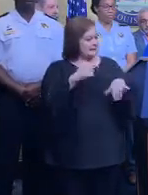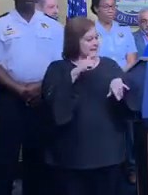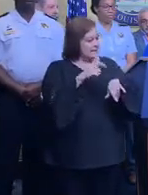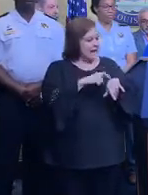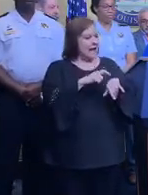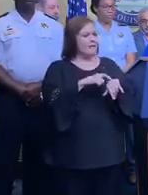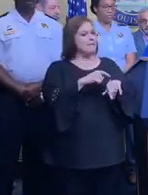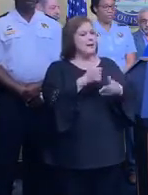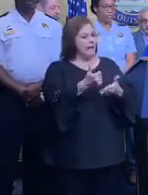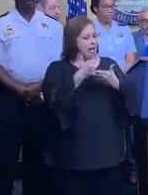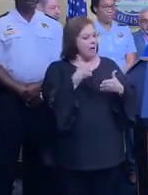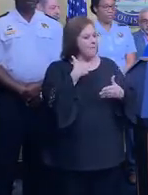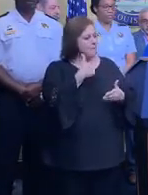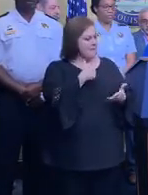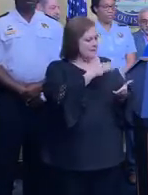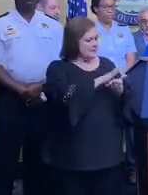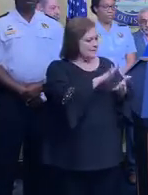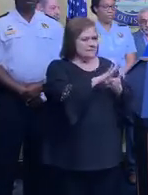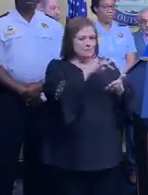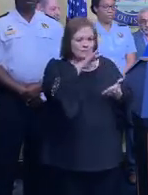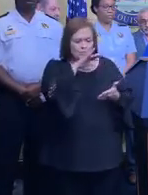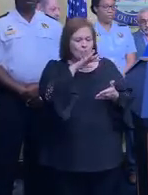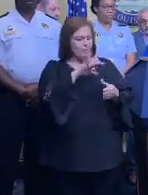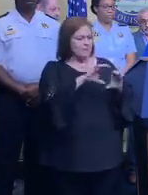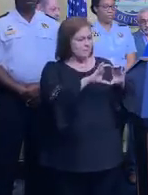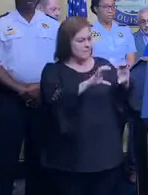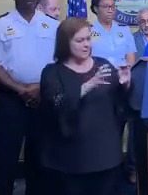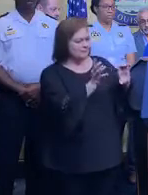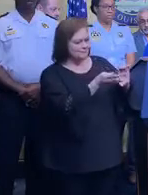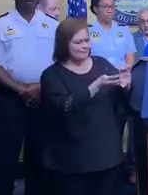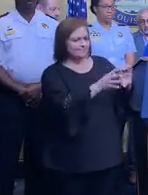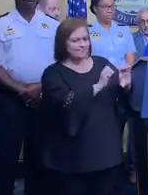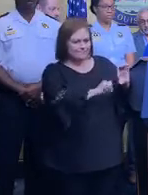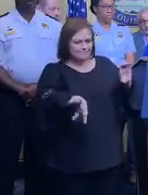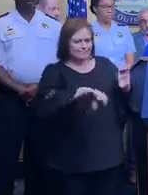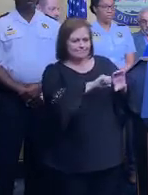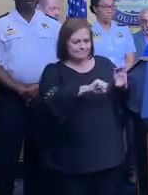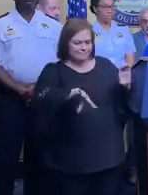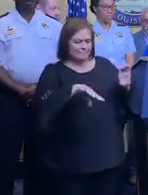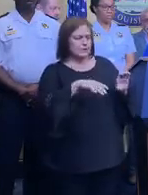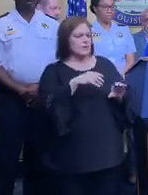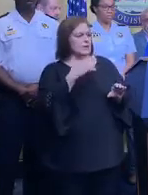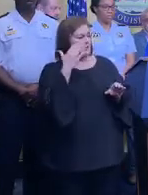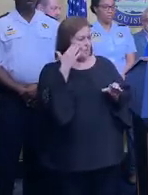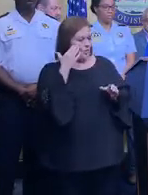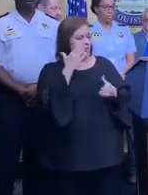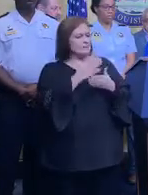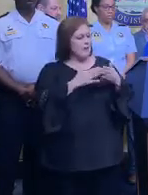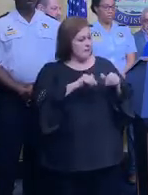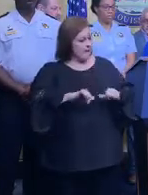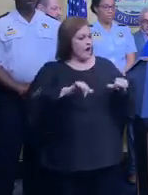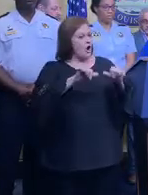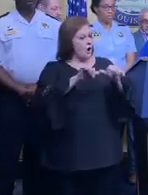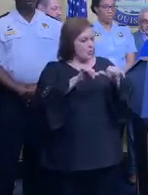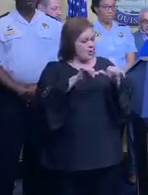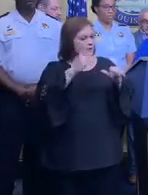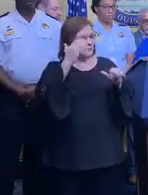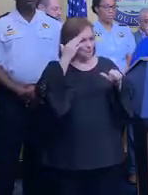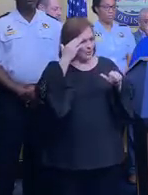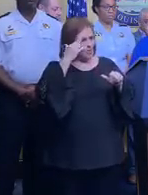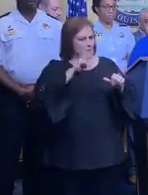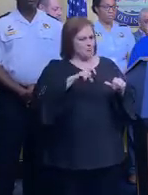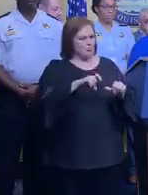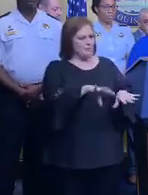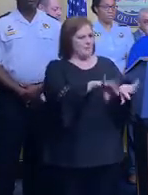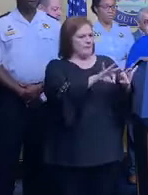to help us clear debris in front of catch basins. In some areas, we knew that they were prepared for trash pickup this